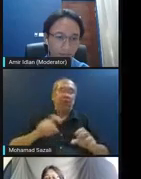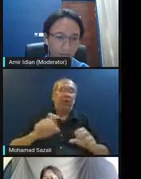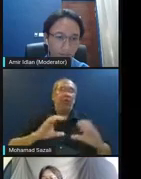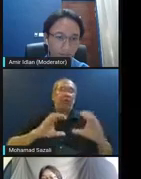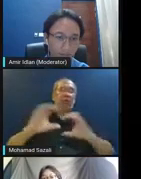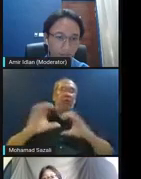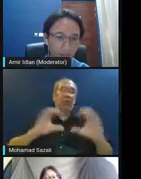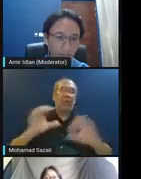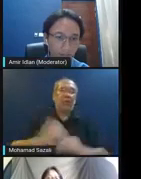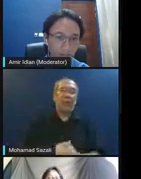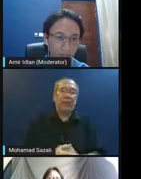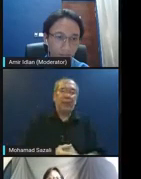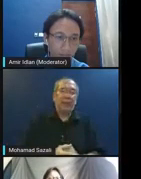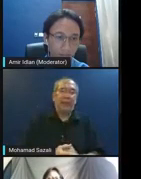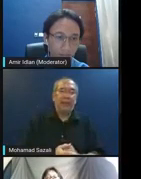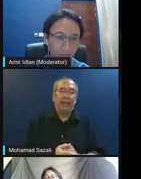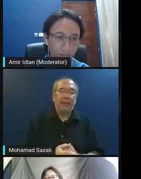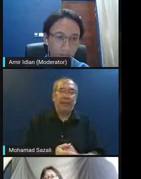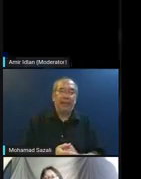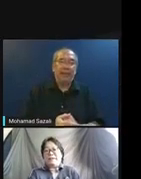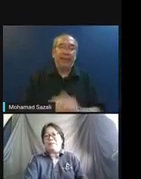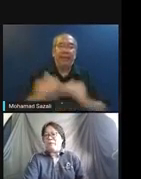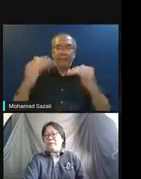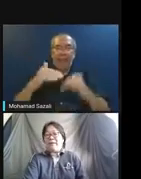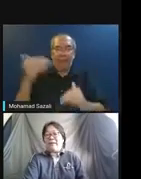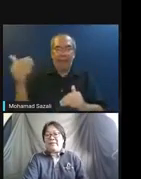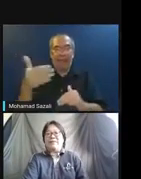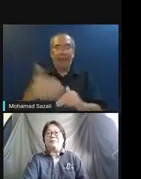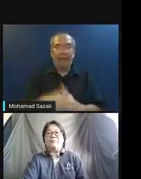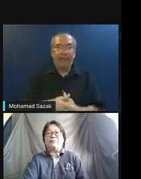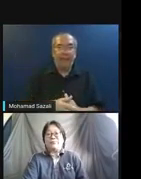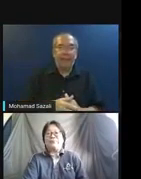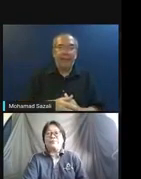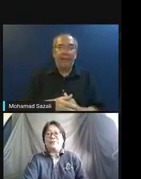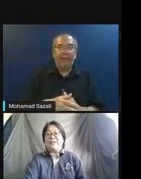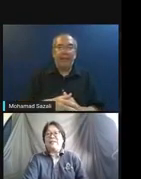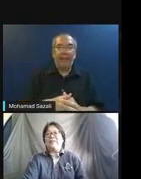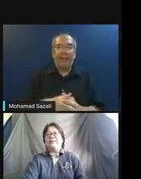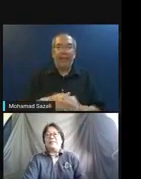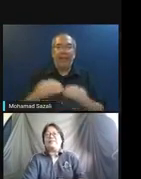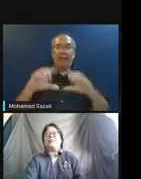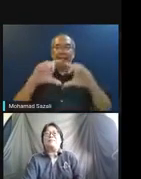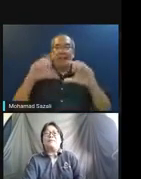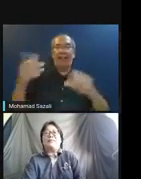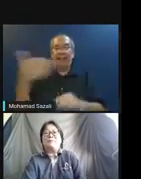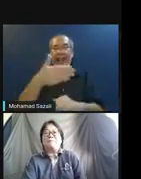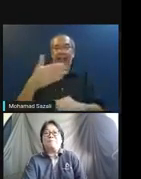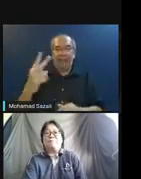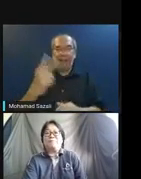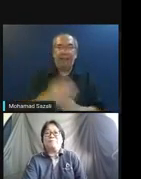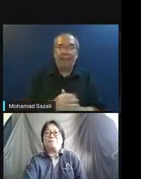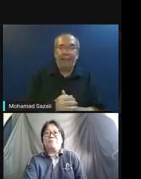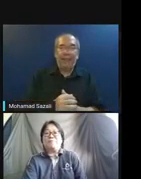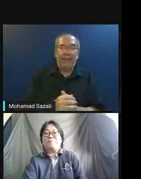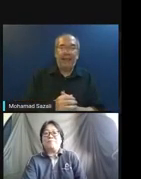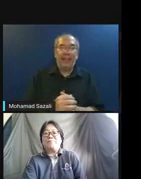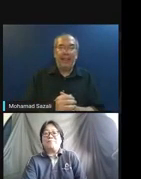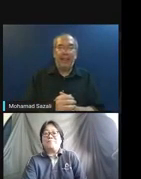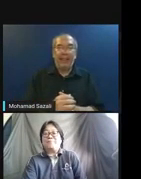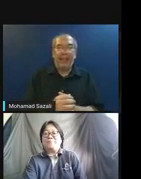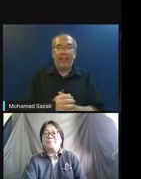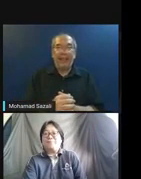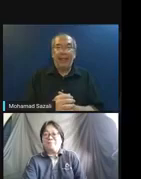human being, we need to communicate with one another. Okay, next slide, please.